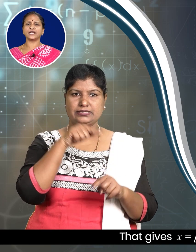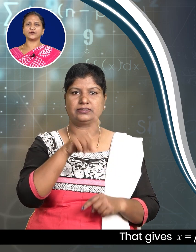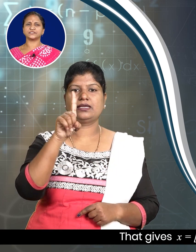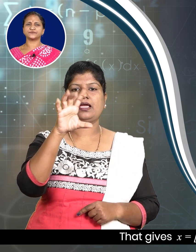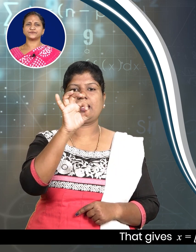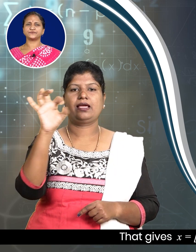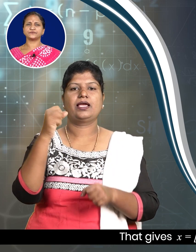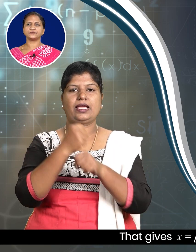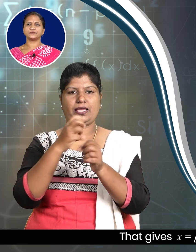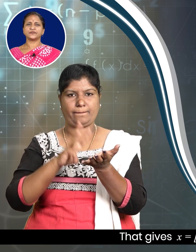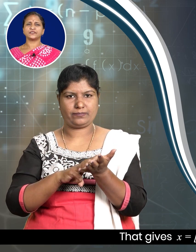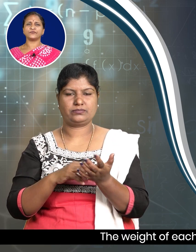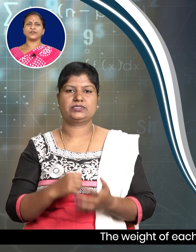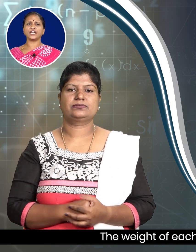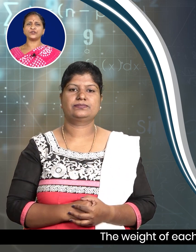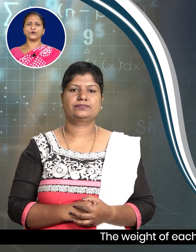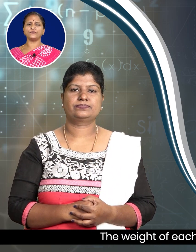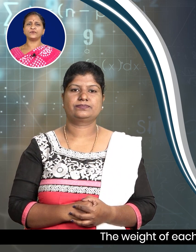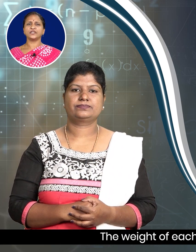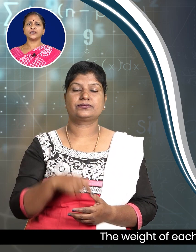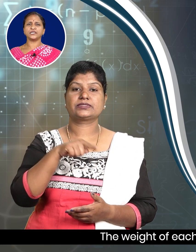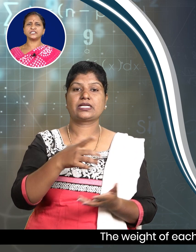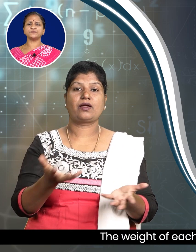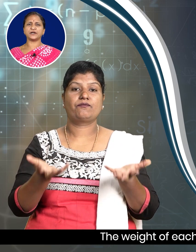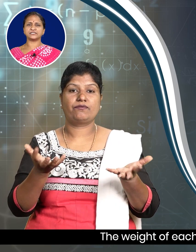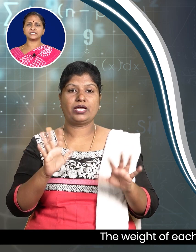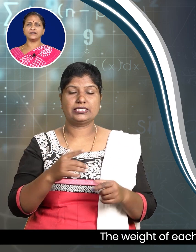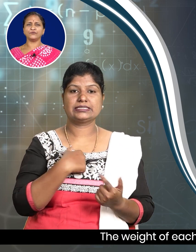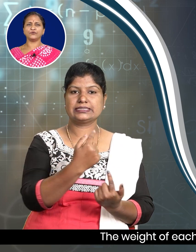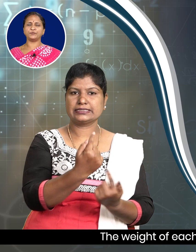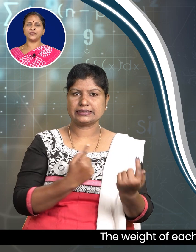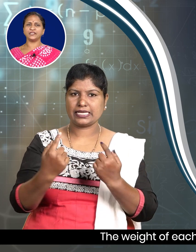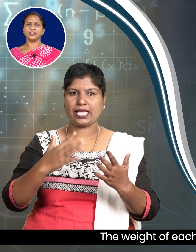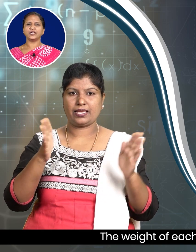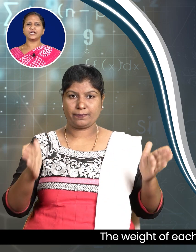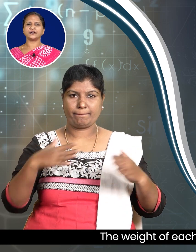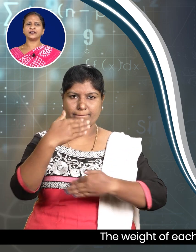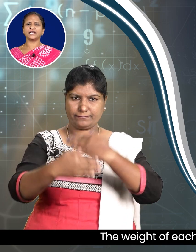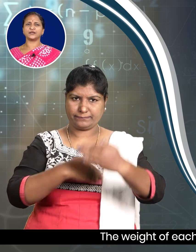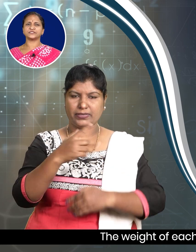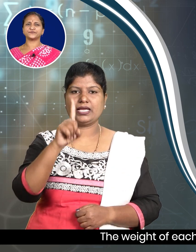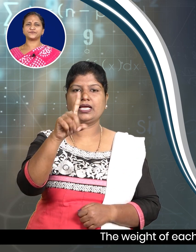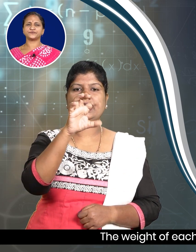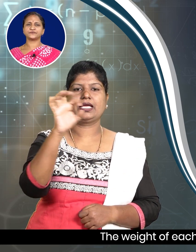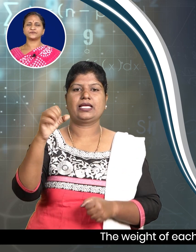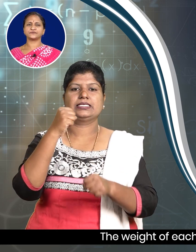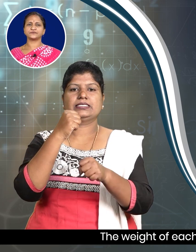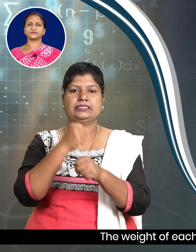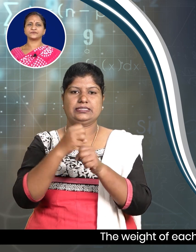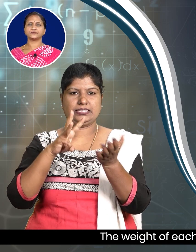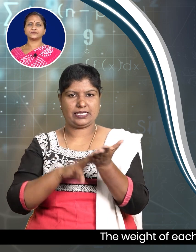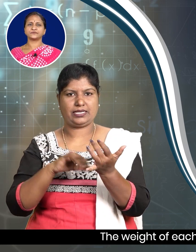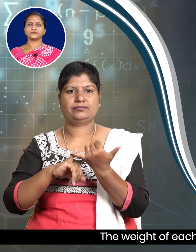100 grams. The weight of each parcel would be 100 grams.